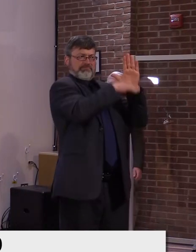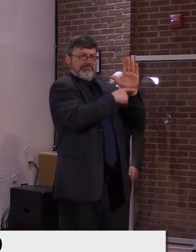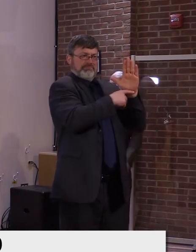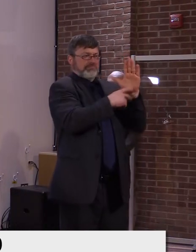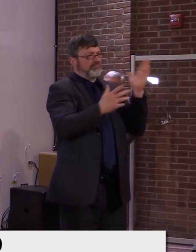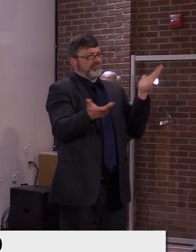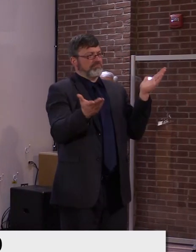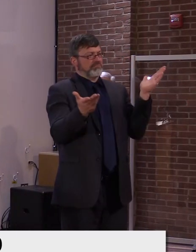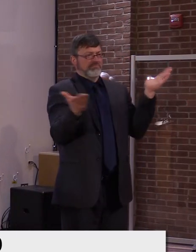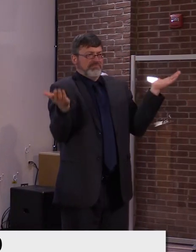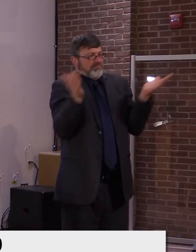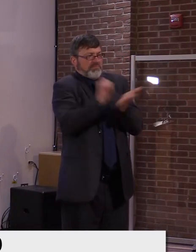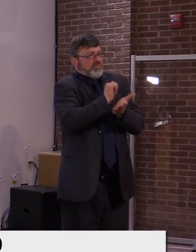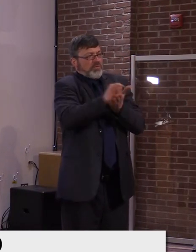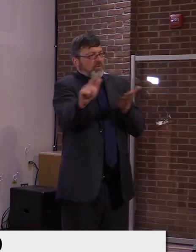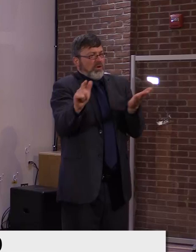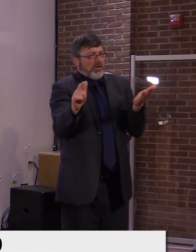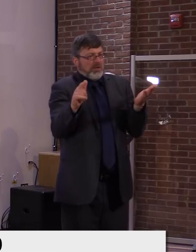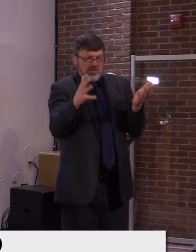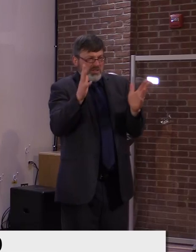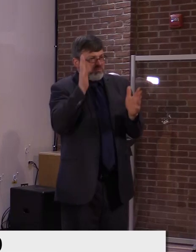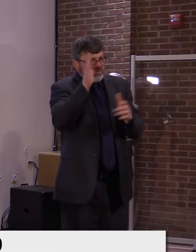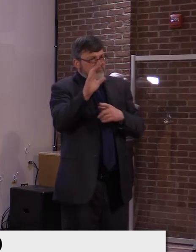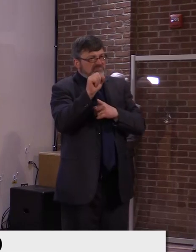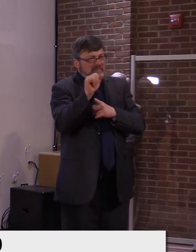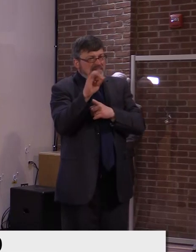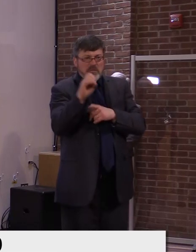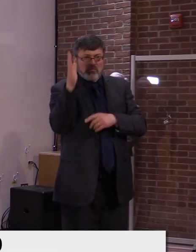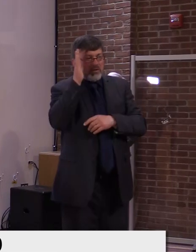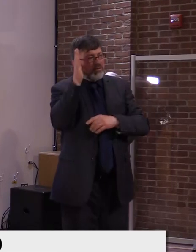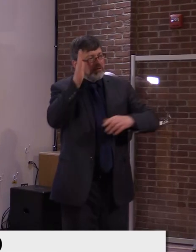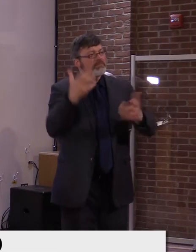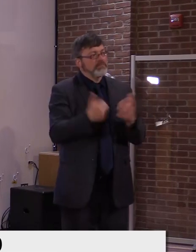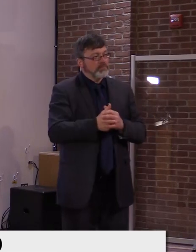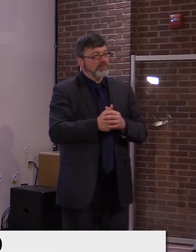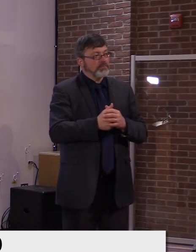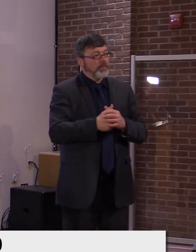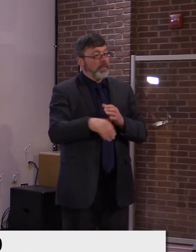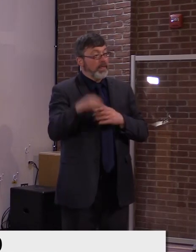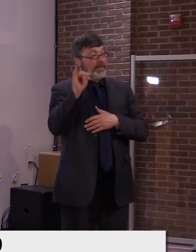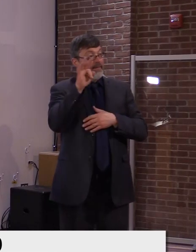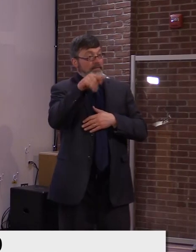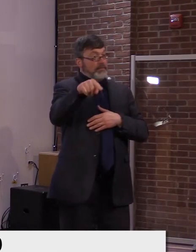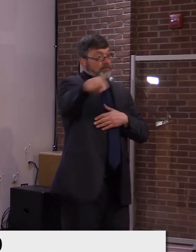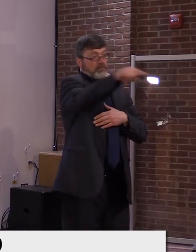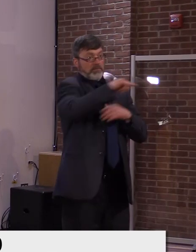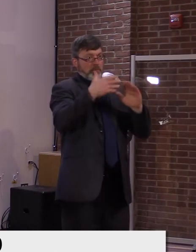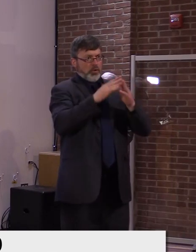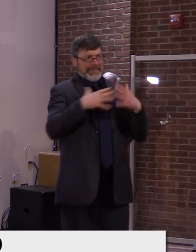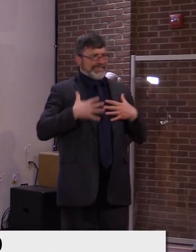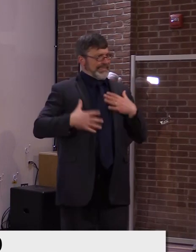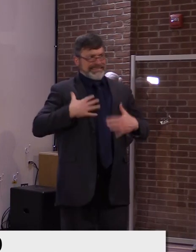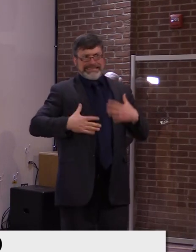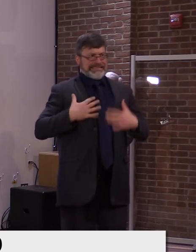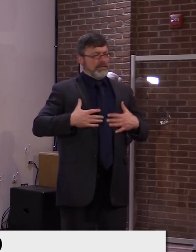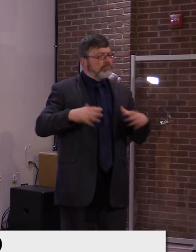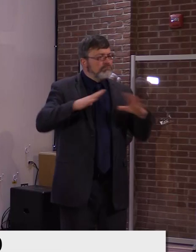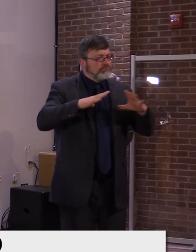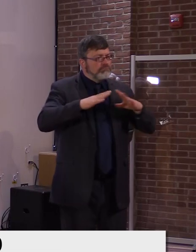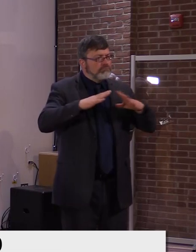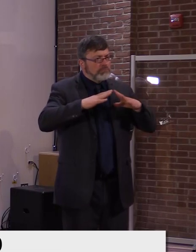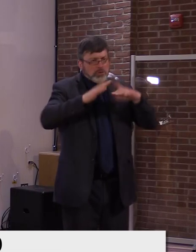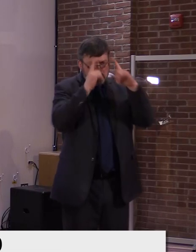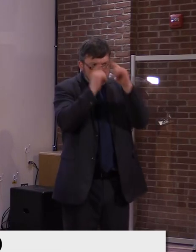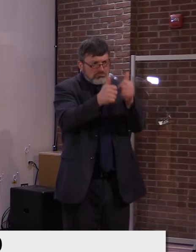can safely reopen. But if a community decides they don't want to do that, they can take action to make it even stricter.